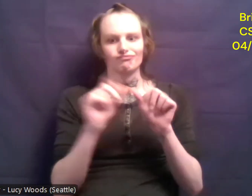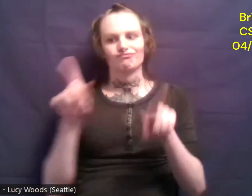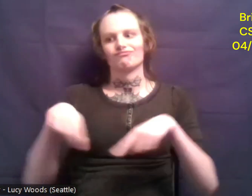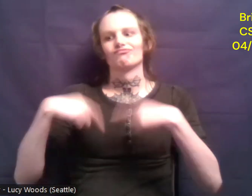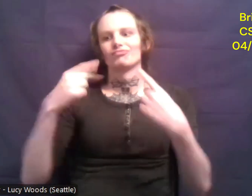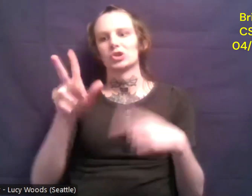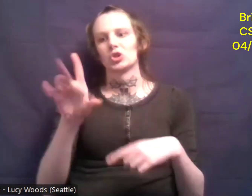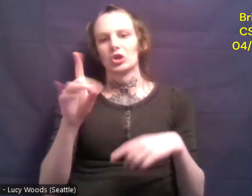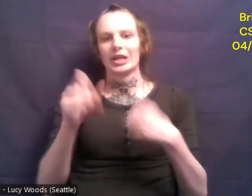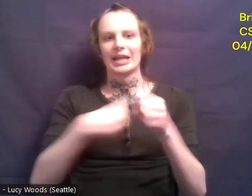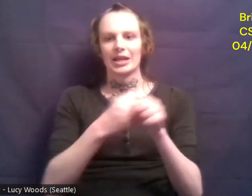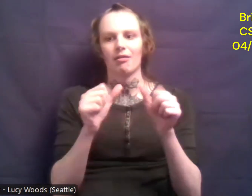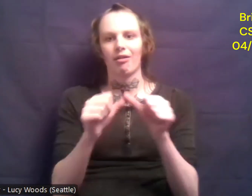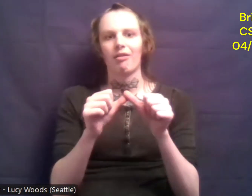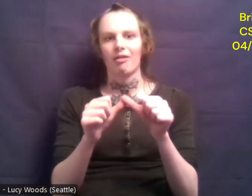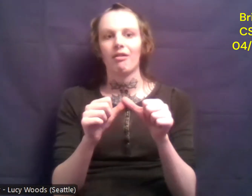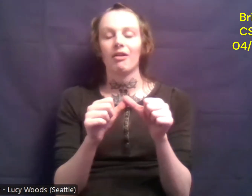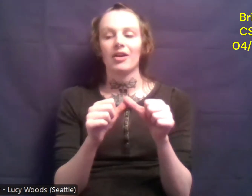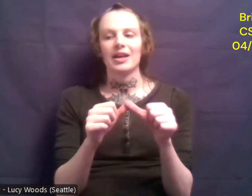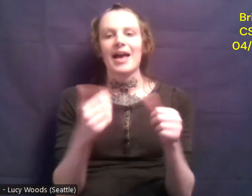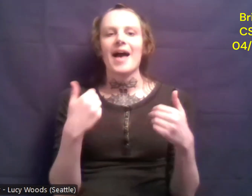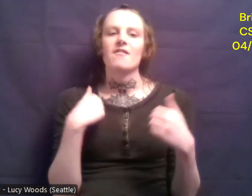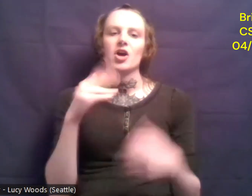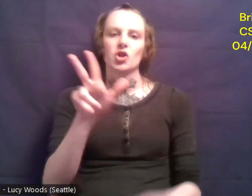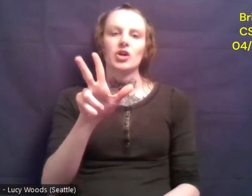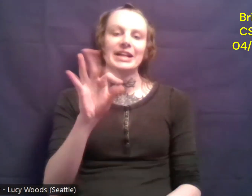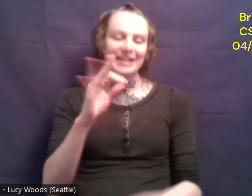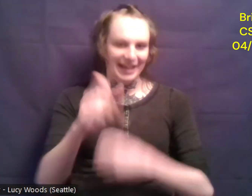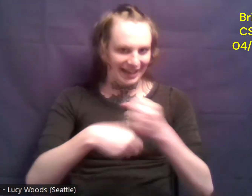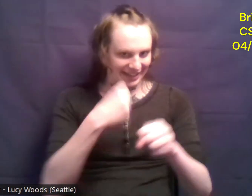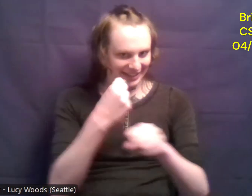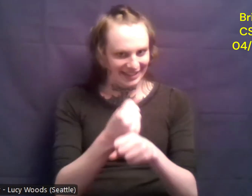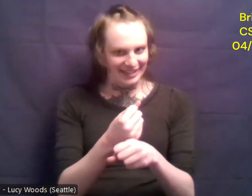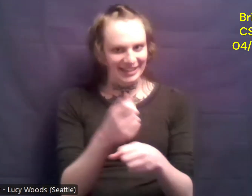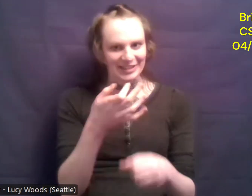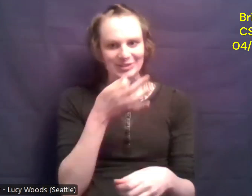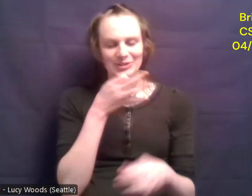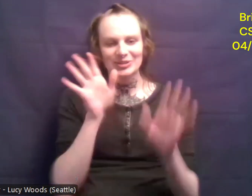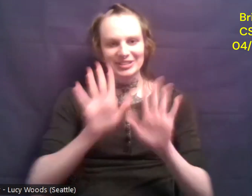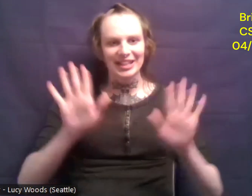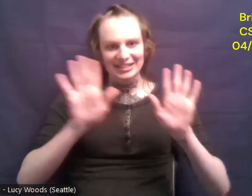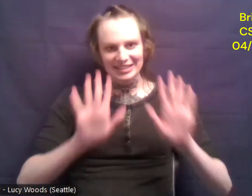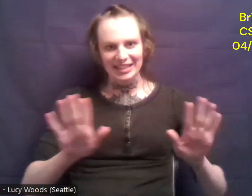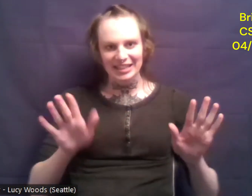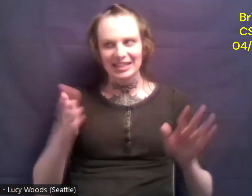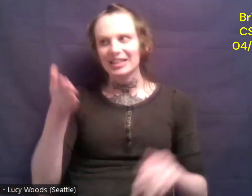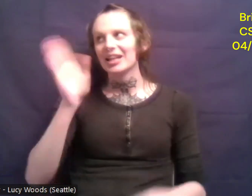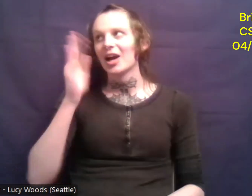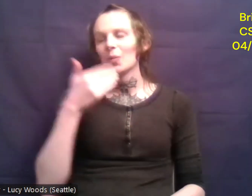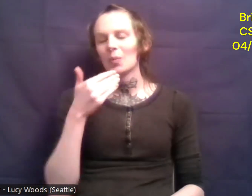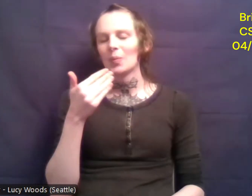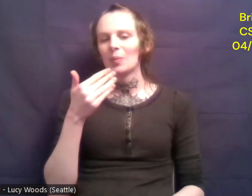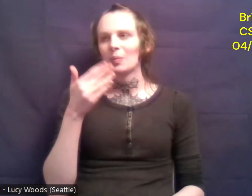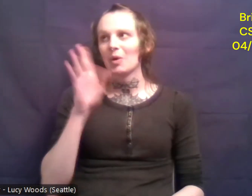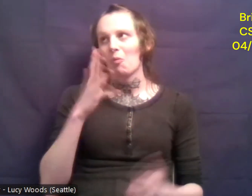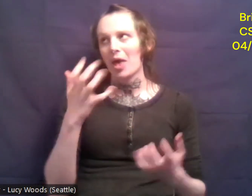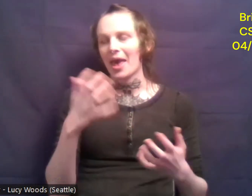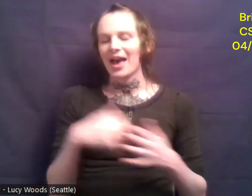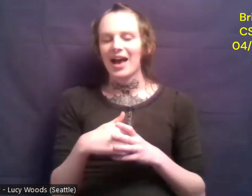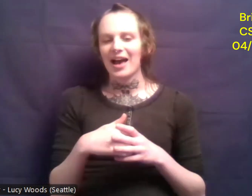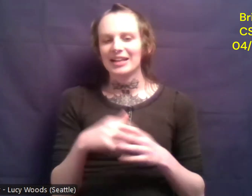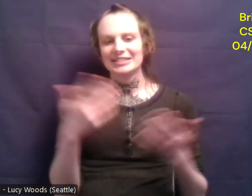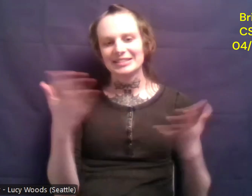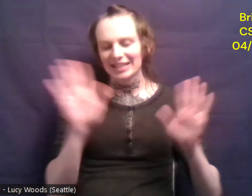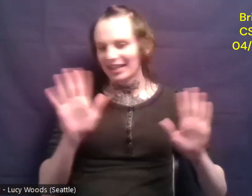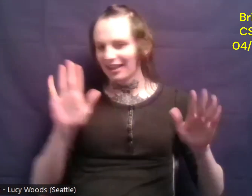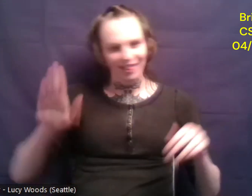will celebrate 39 years on Sunday, which is crazy. God willing, Sunday's not here yet, but